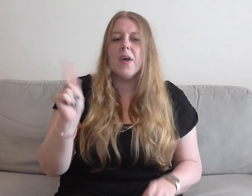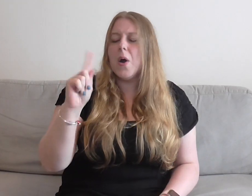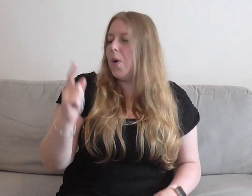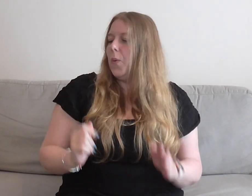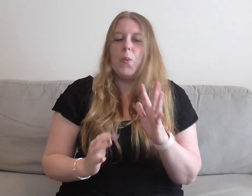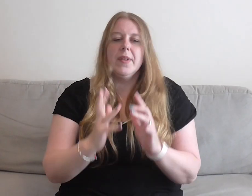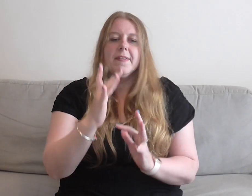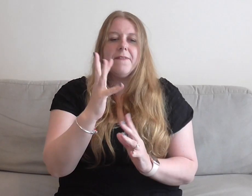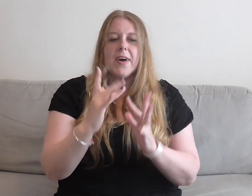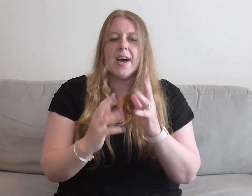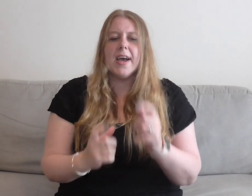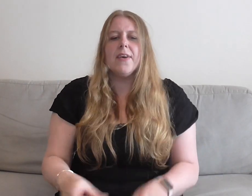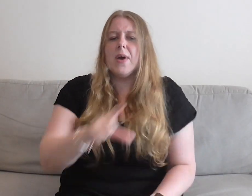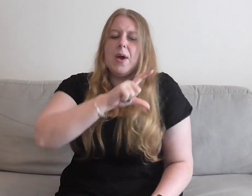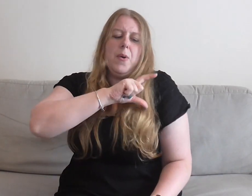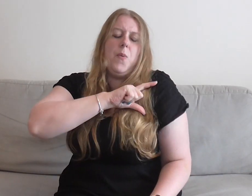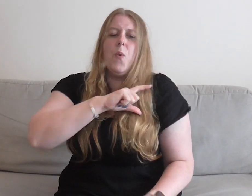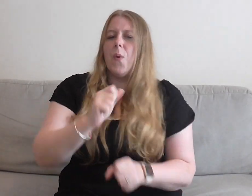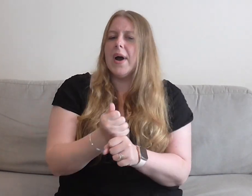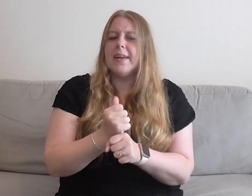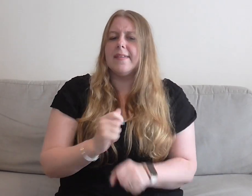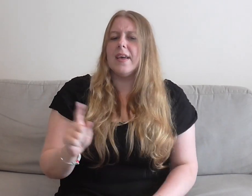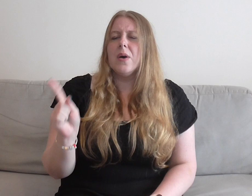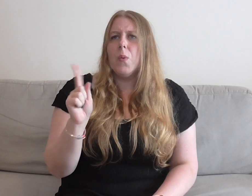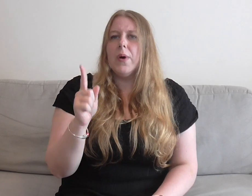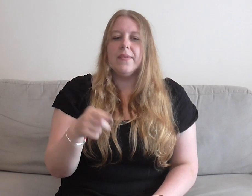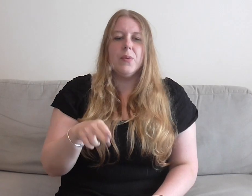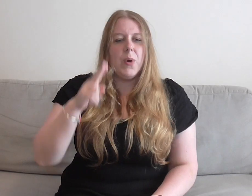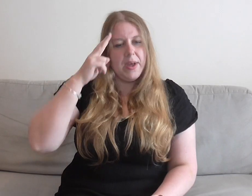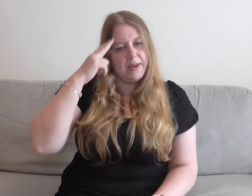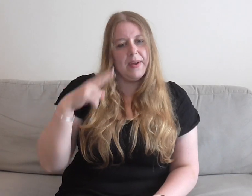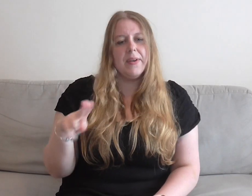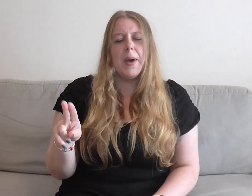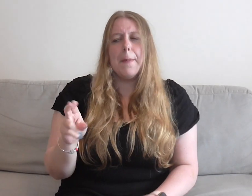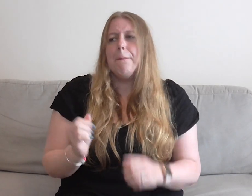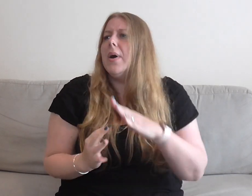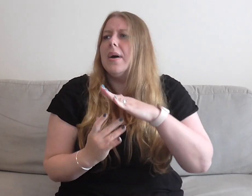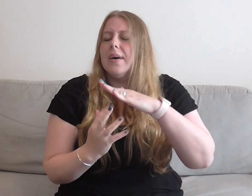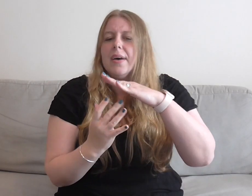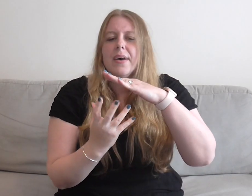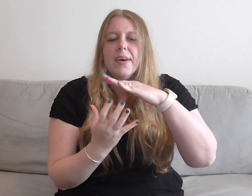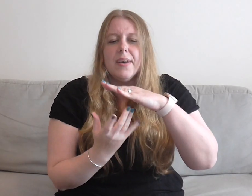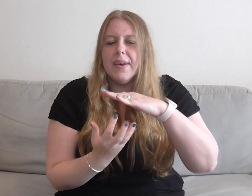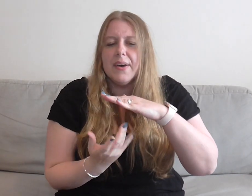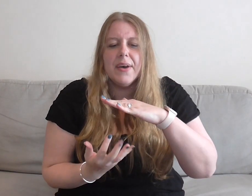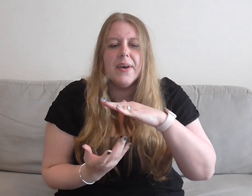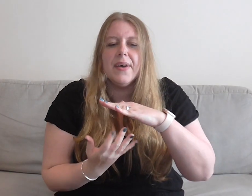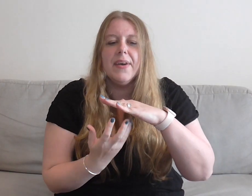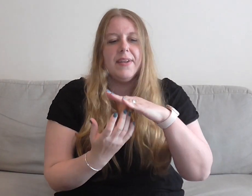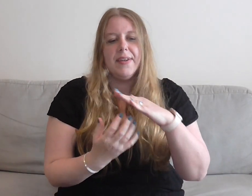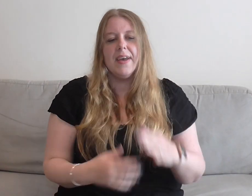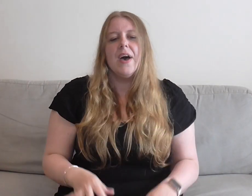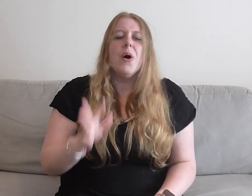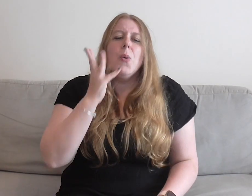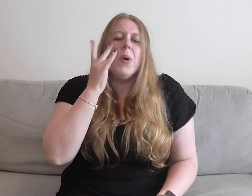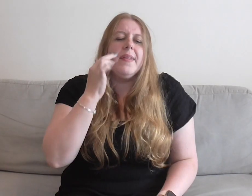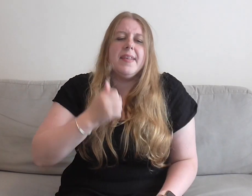What's the fire And why does it What's the word Burn When did